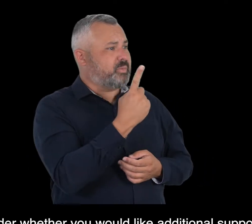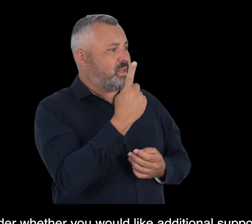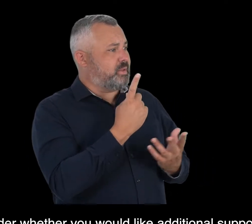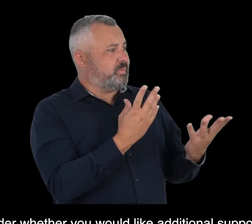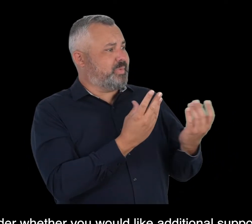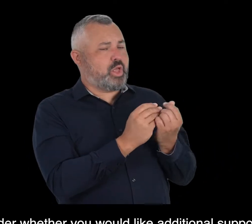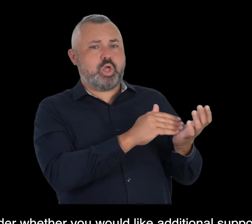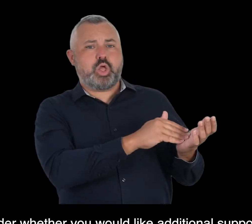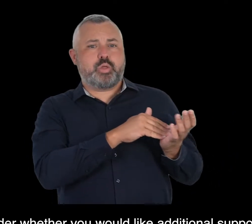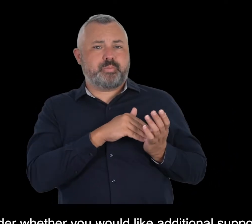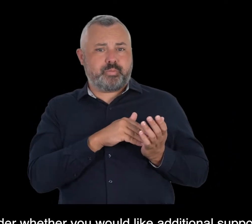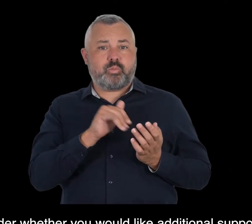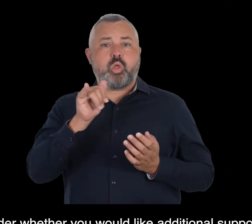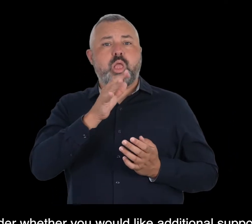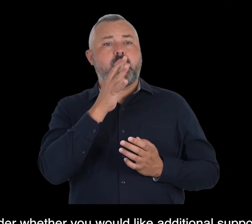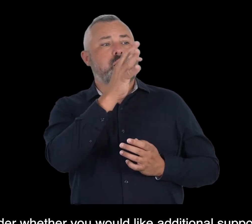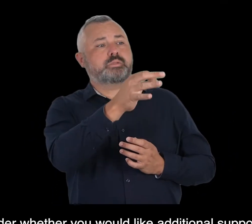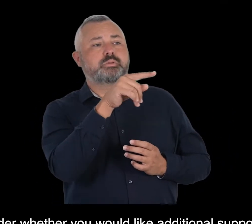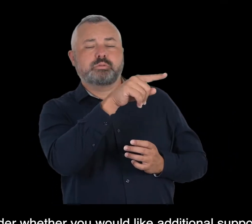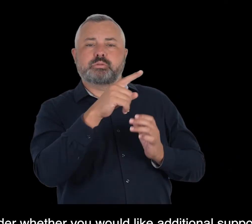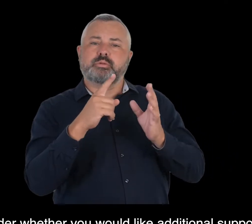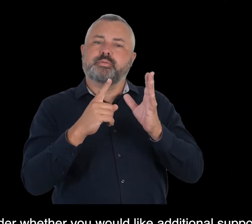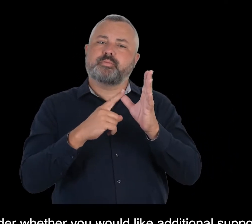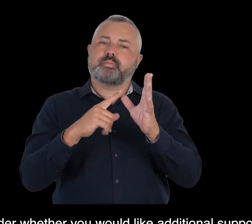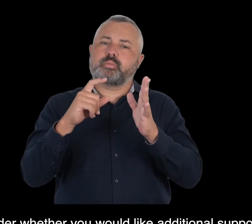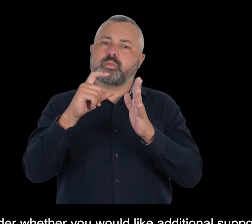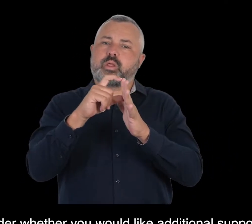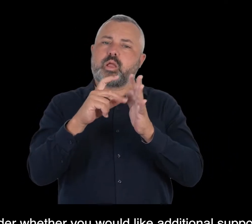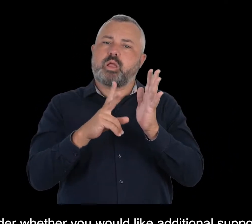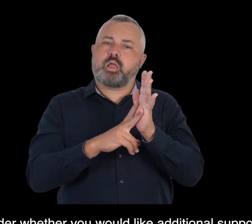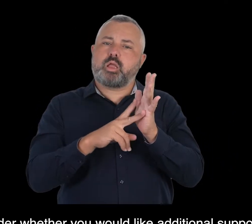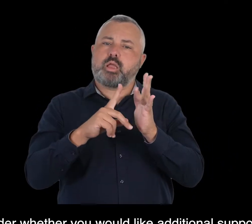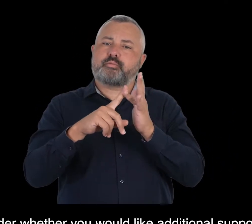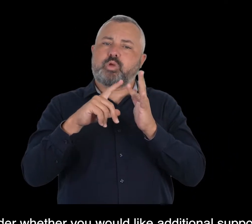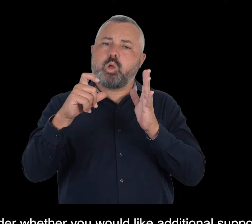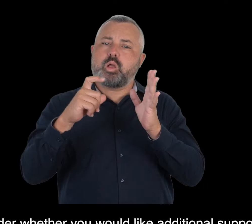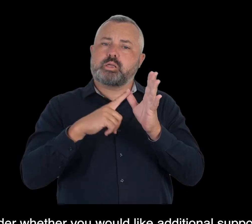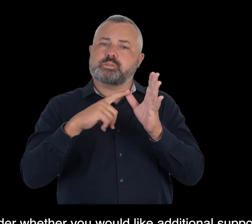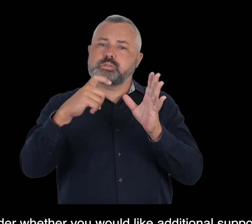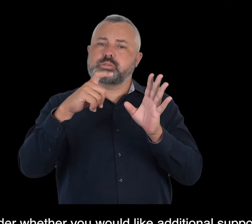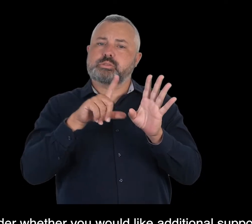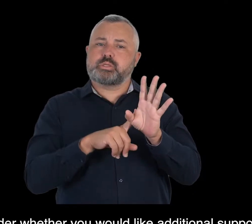support from an advocate or your own support network.